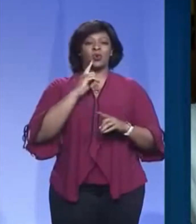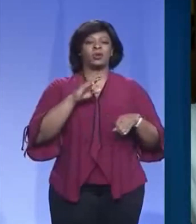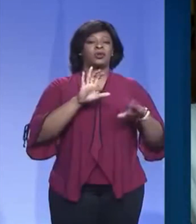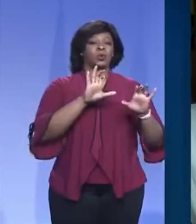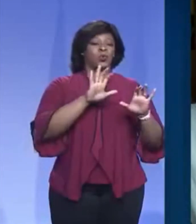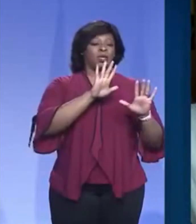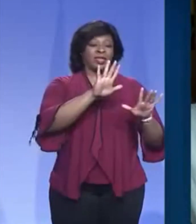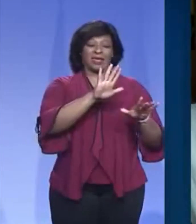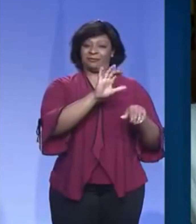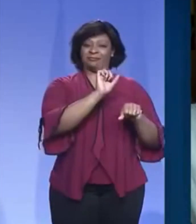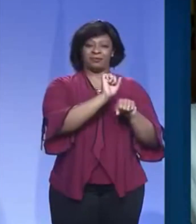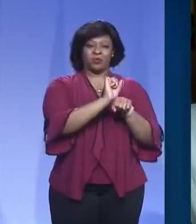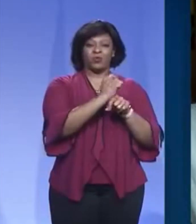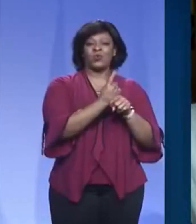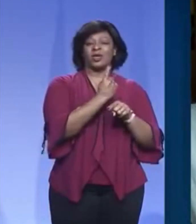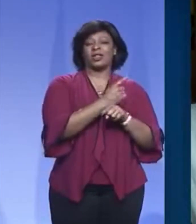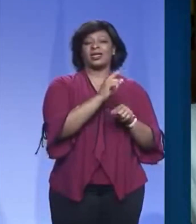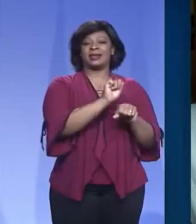administrative tasks.